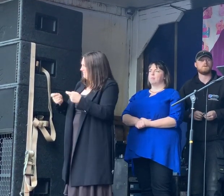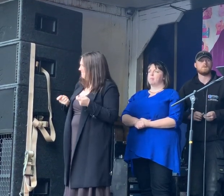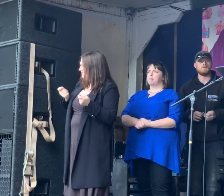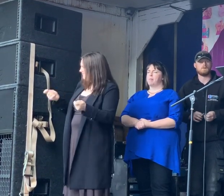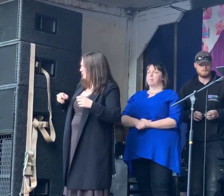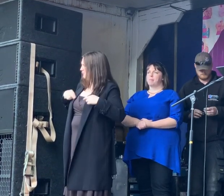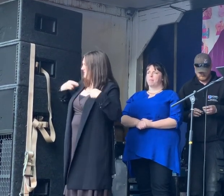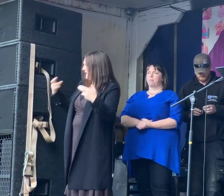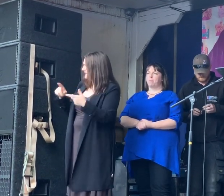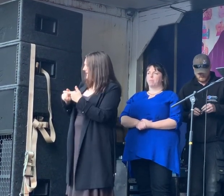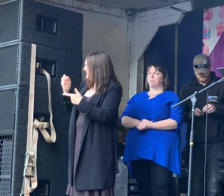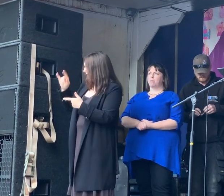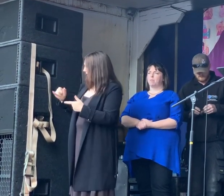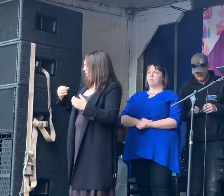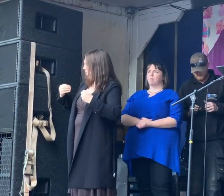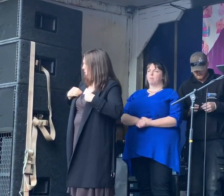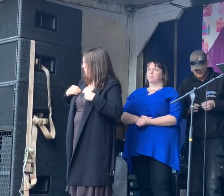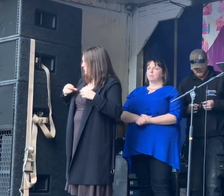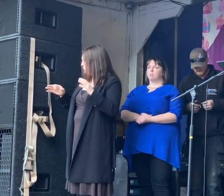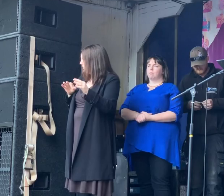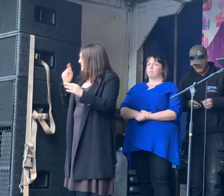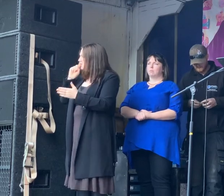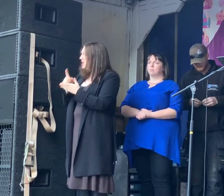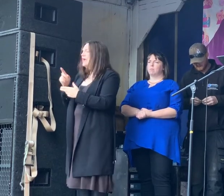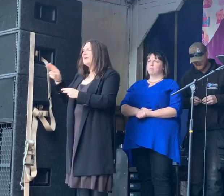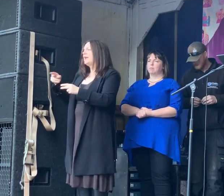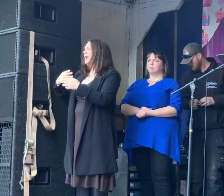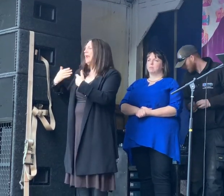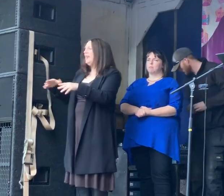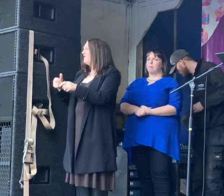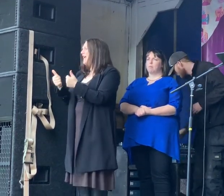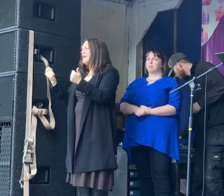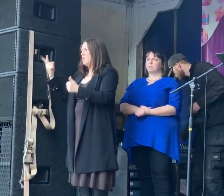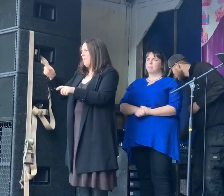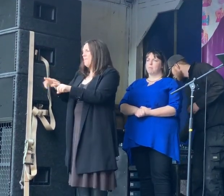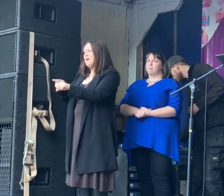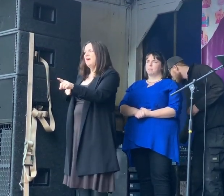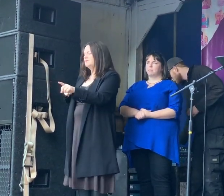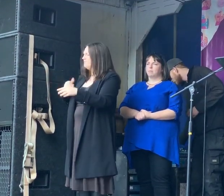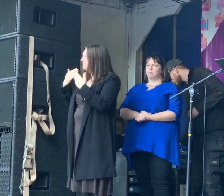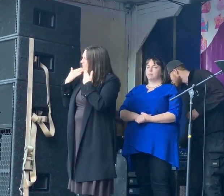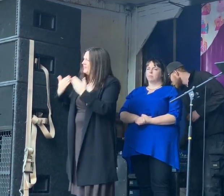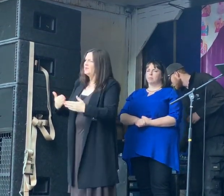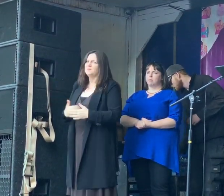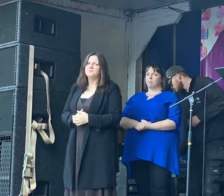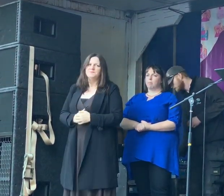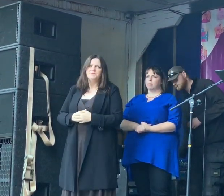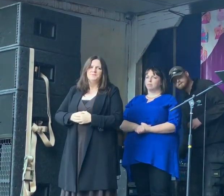over our own bodies. We cannot leave anyone behind. Thank you.